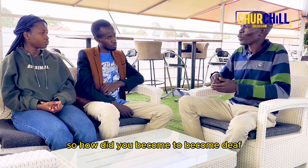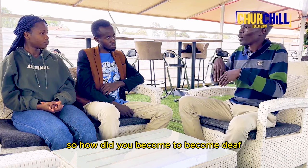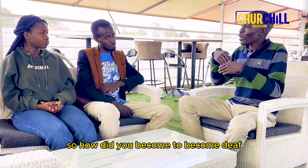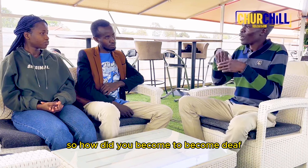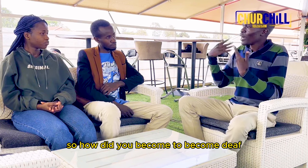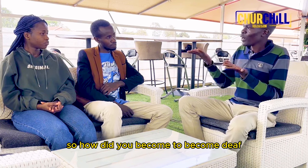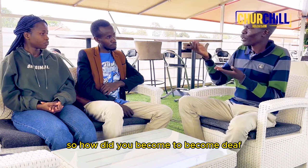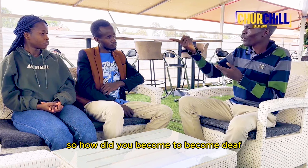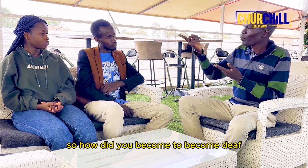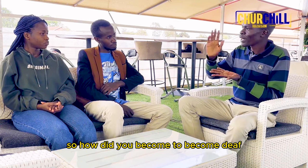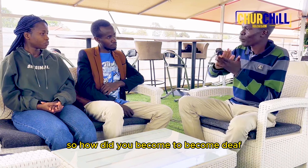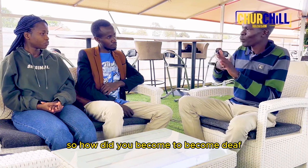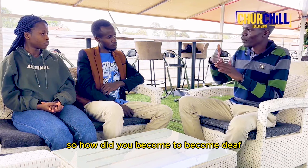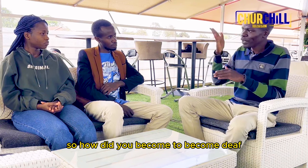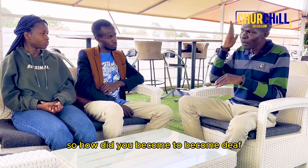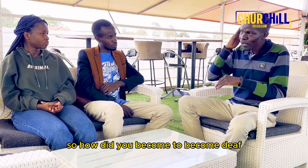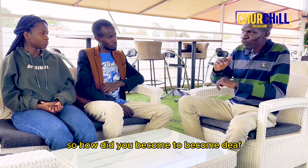So, how did you become deaf?